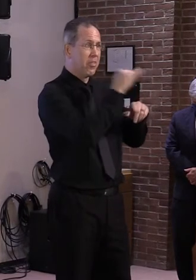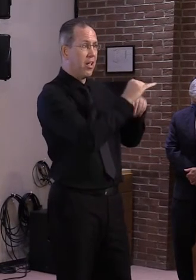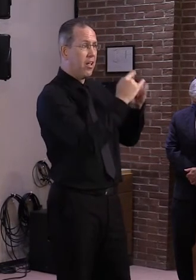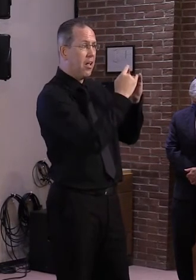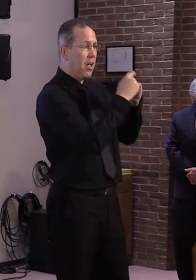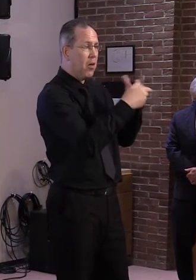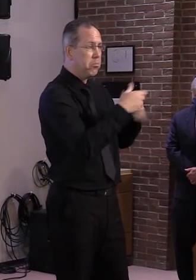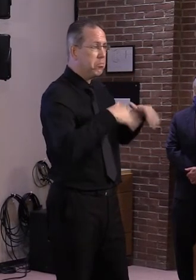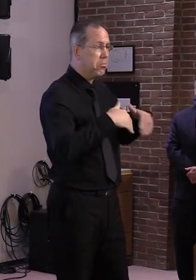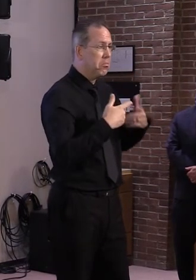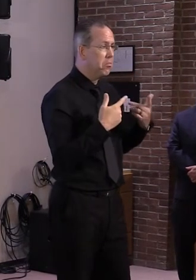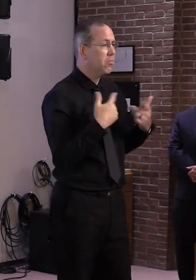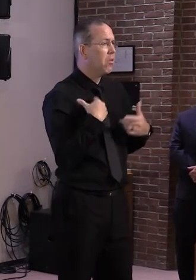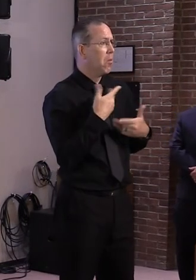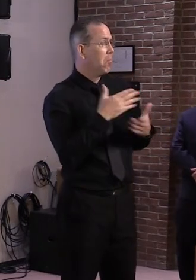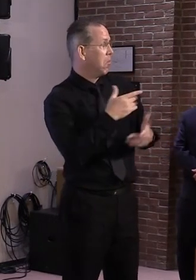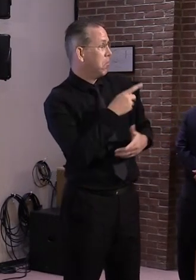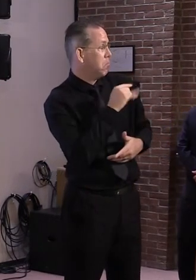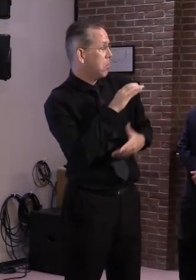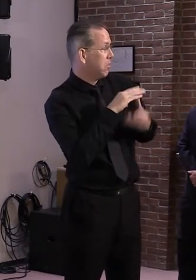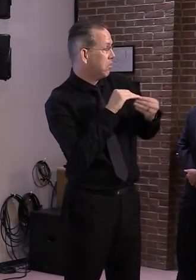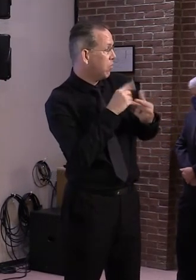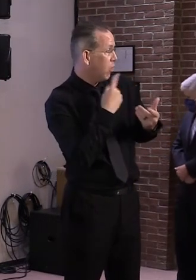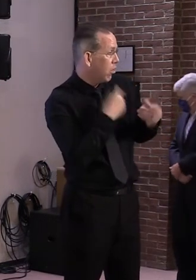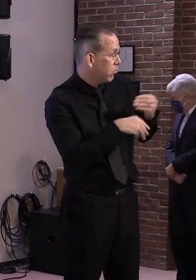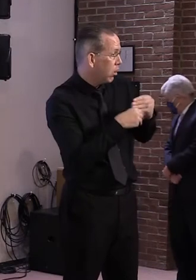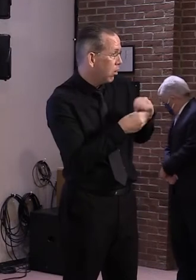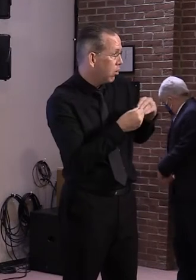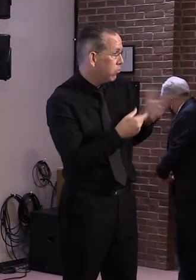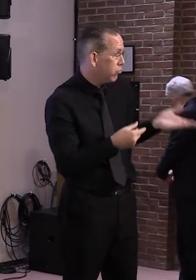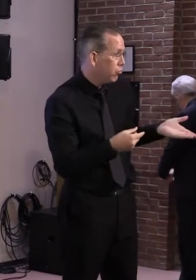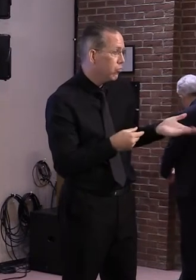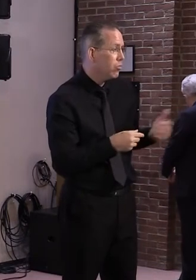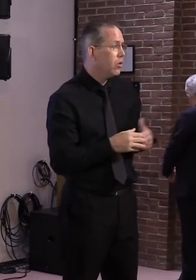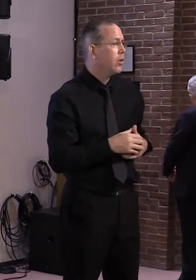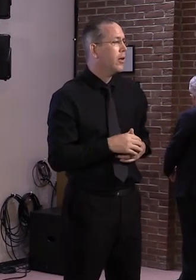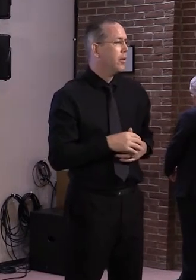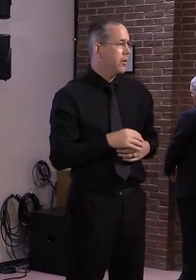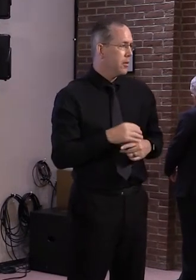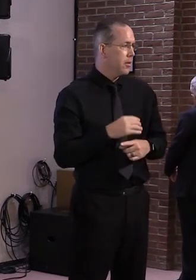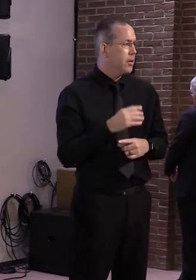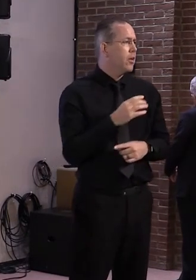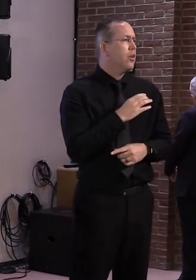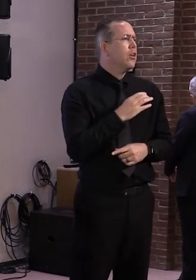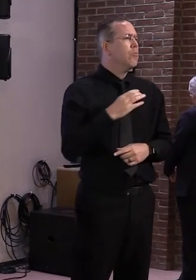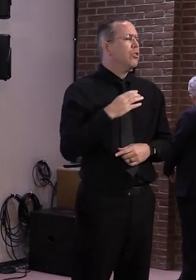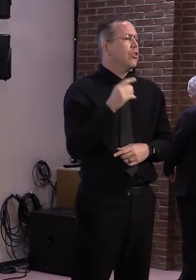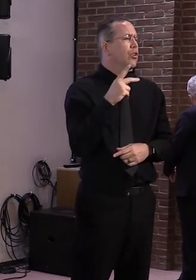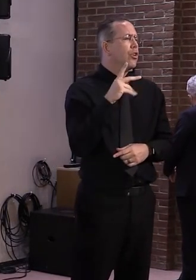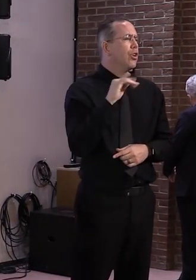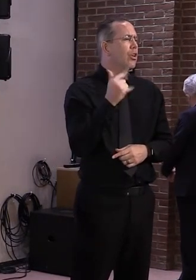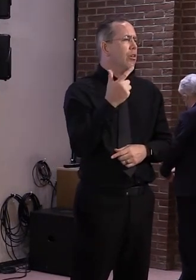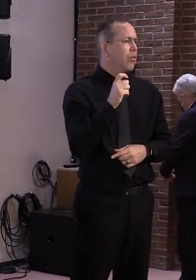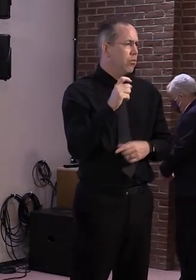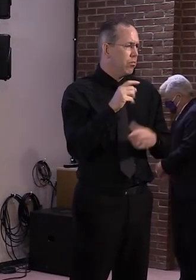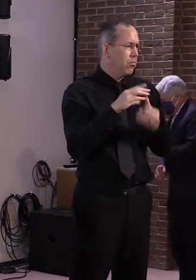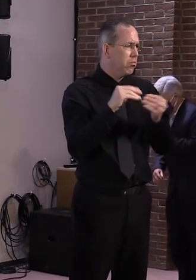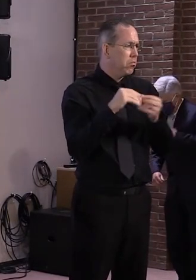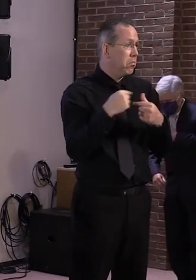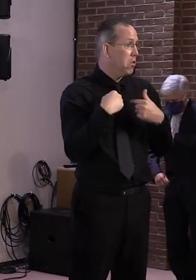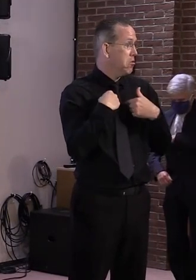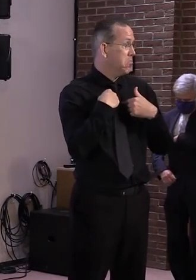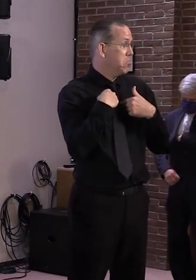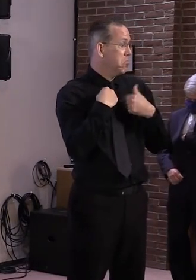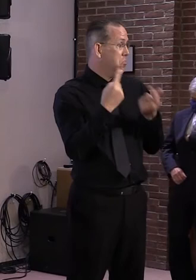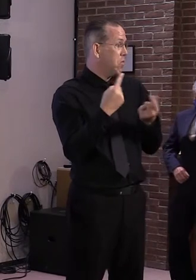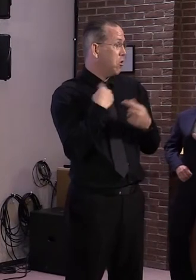Go ahead, Lindsay. I was just going to say that we have not received any complaints at the Agency of Commerce. They're able